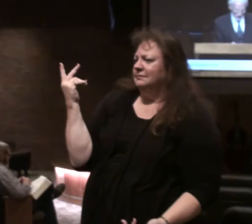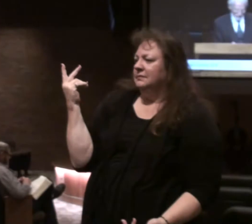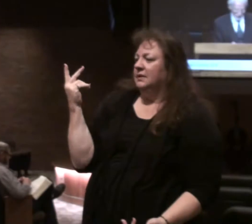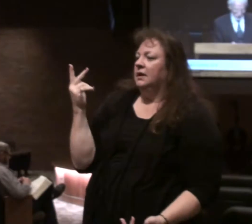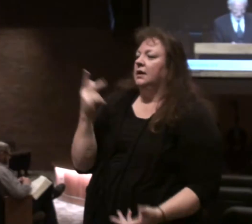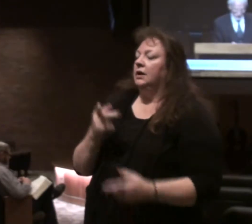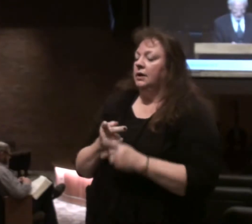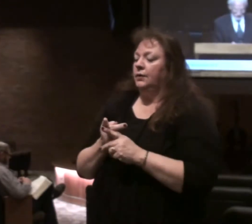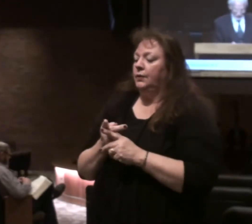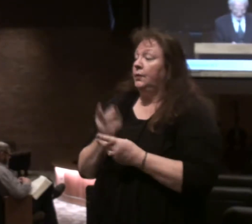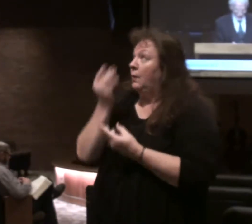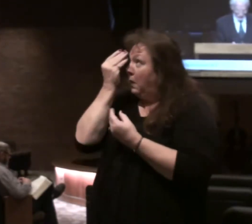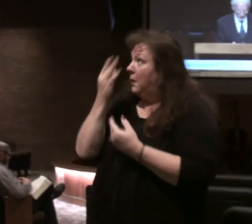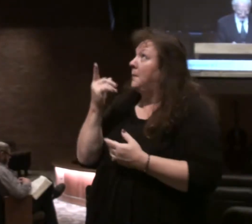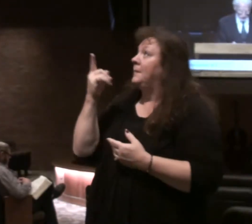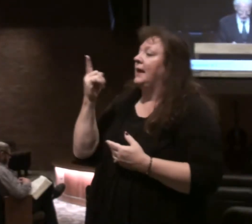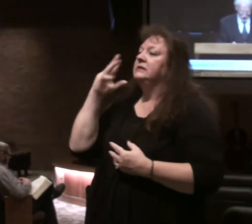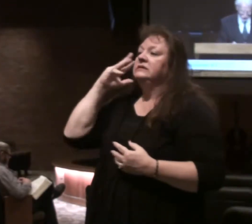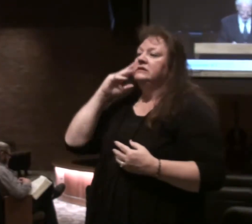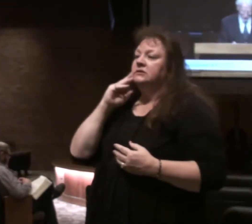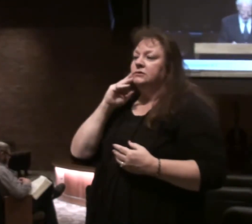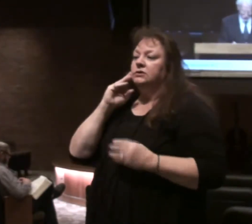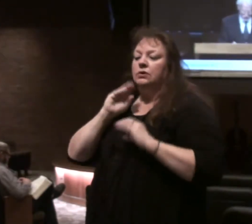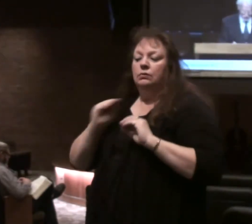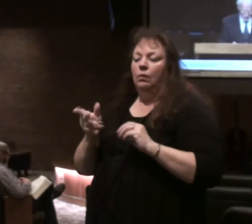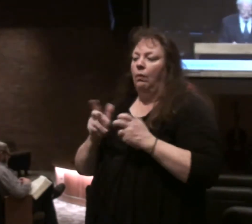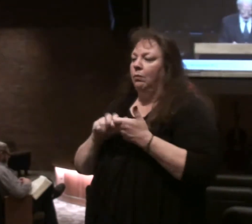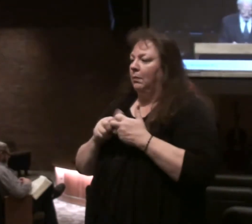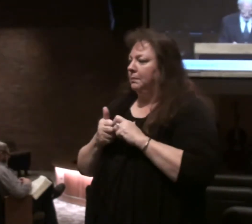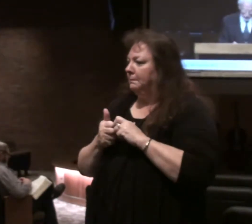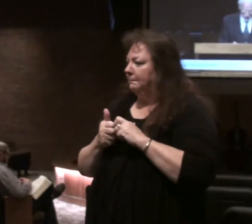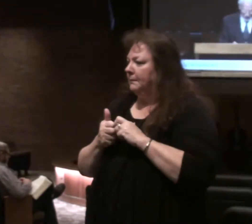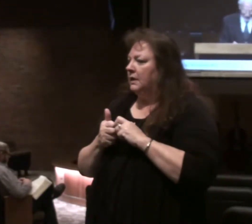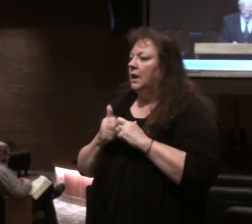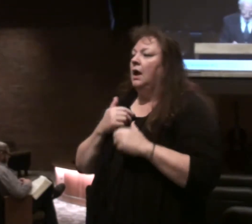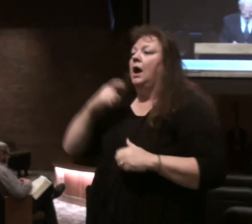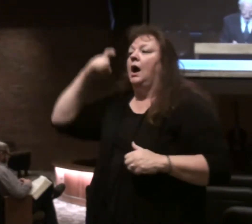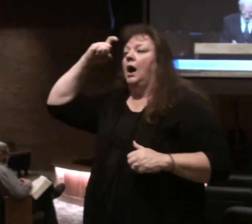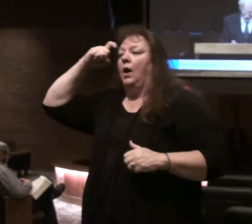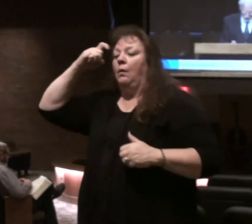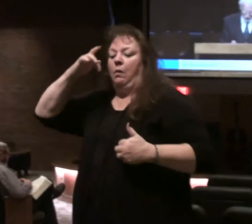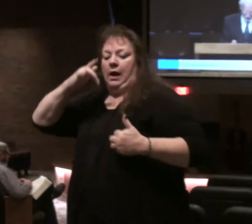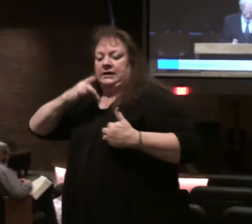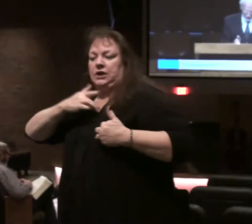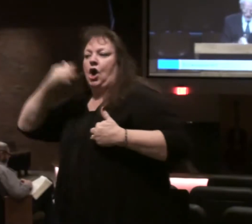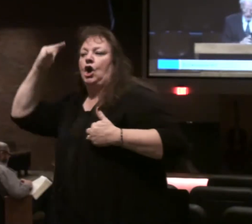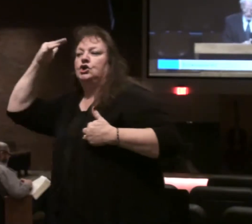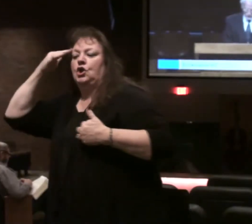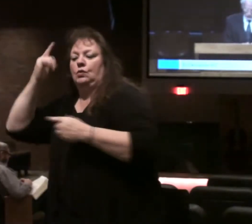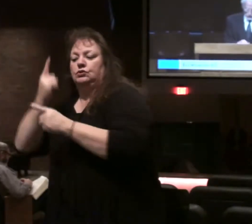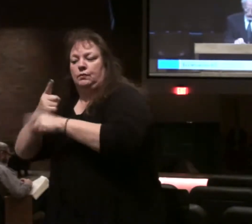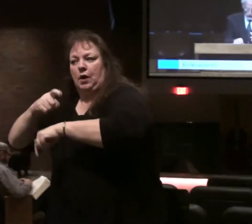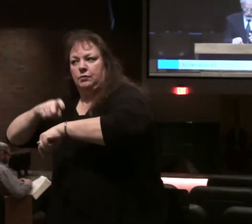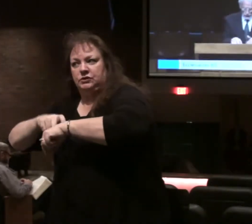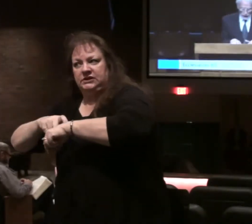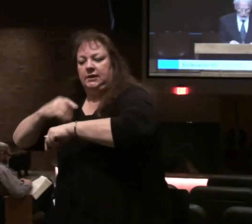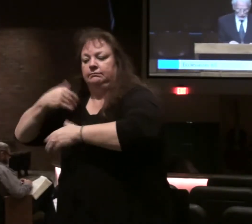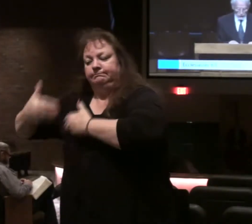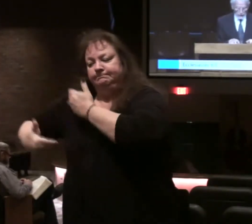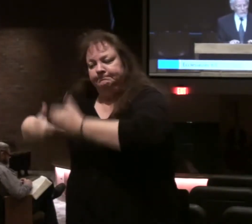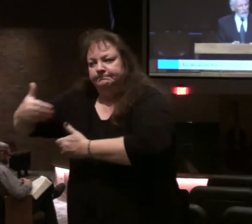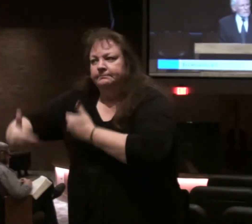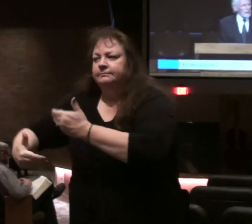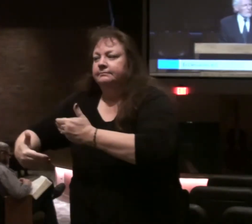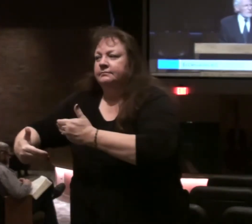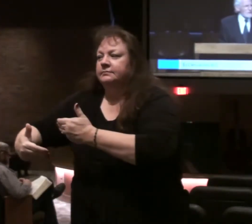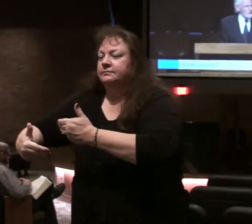He who keeps a royal command experiences no trouble, for a wise heart knows the proper time and procedure. So he's